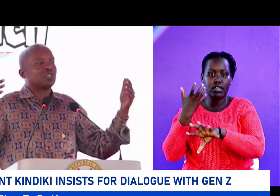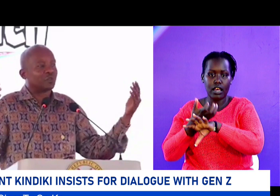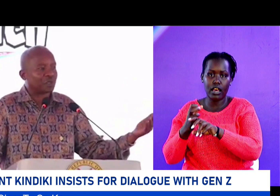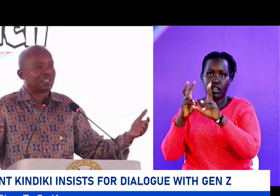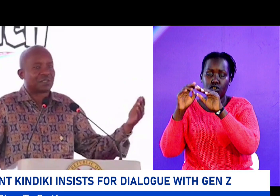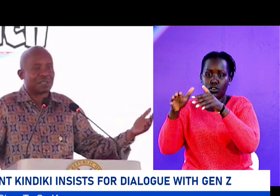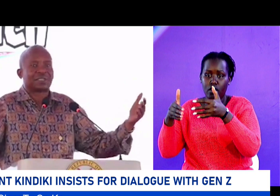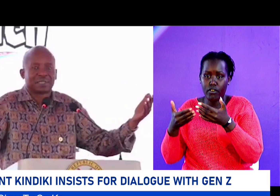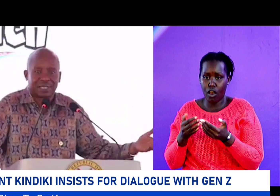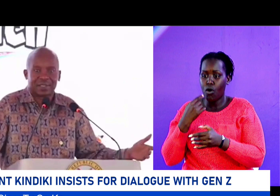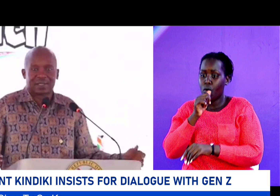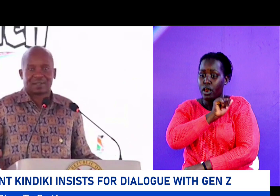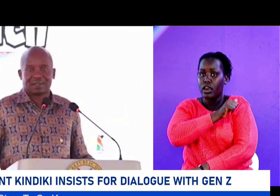in authority treat citizens,